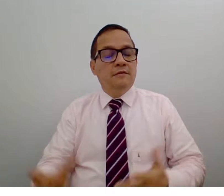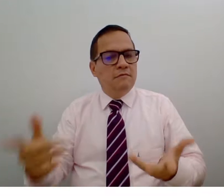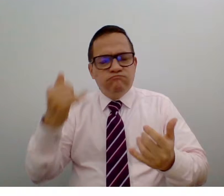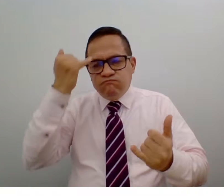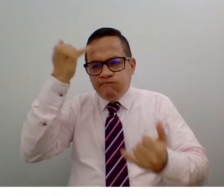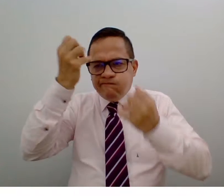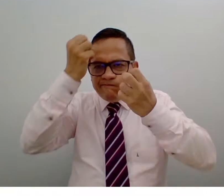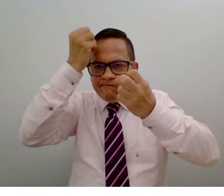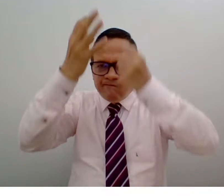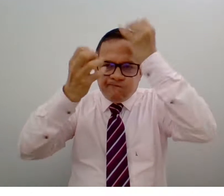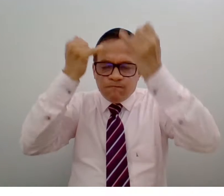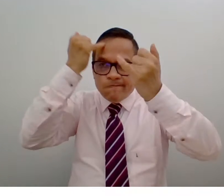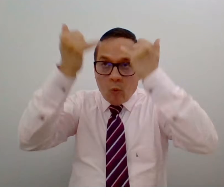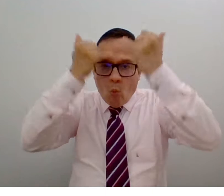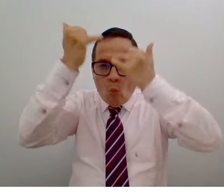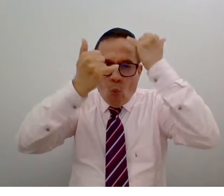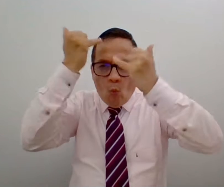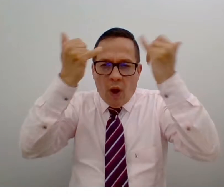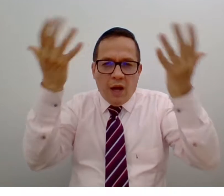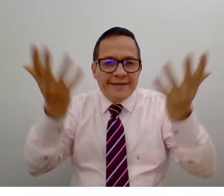One or two lines.